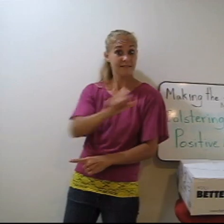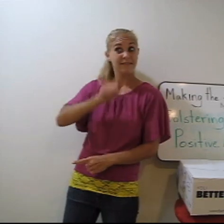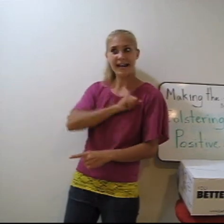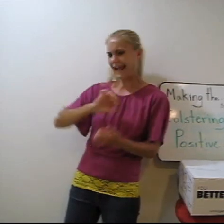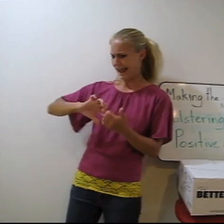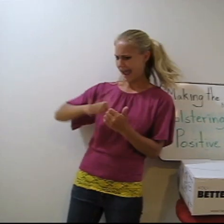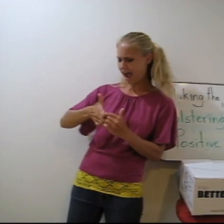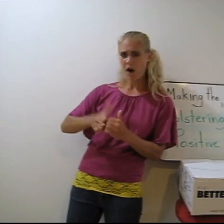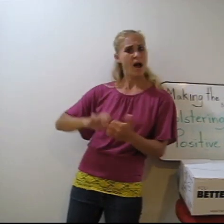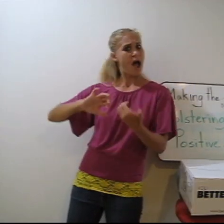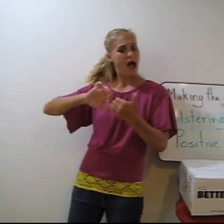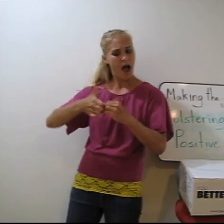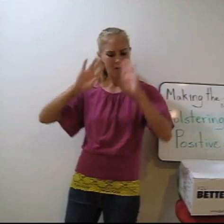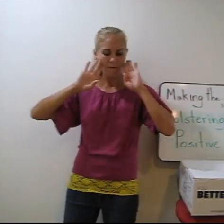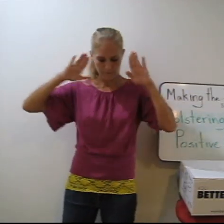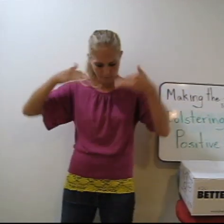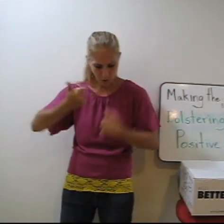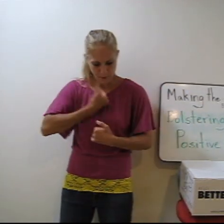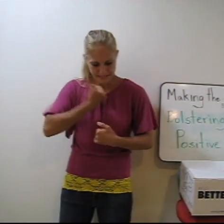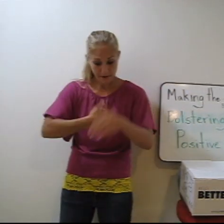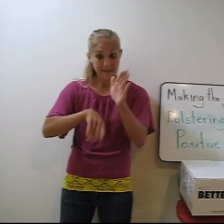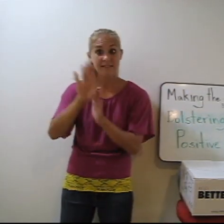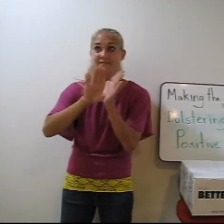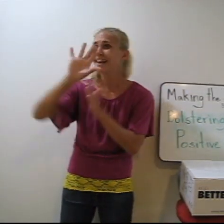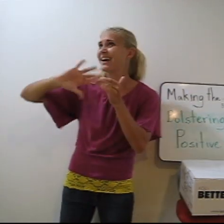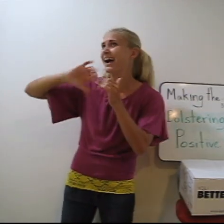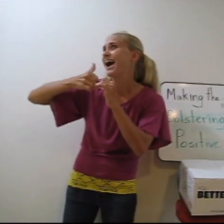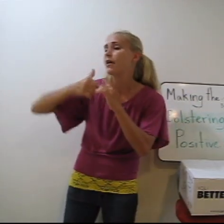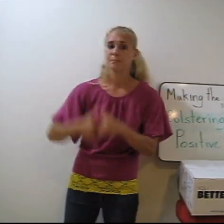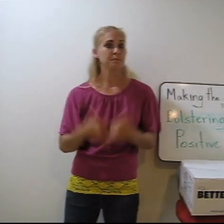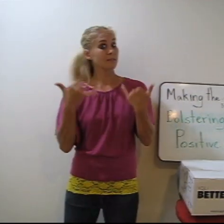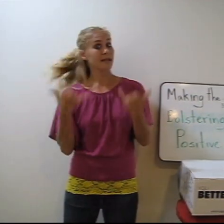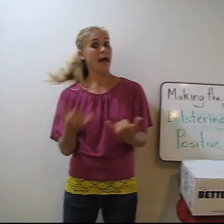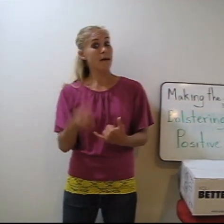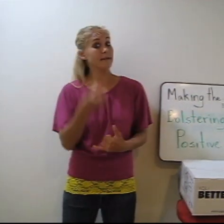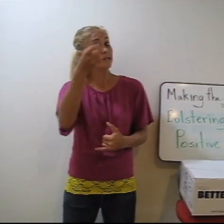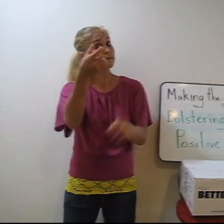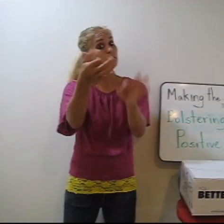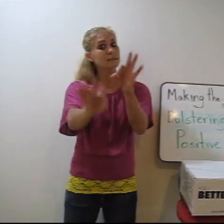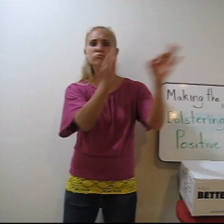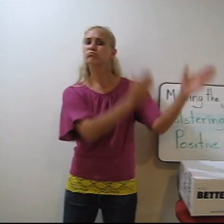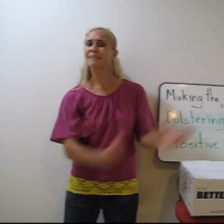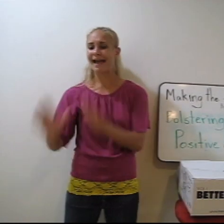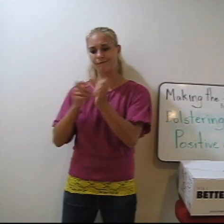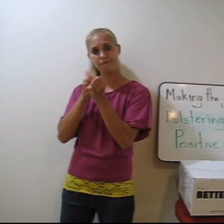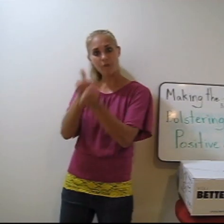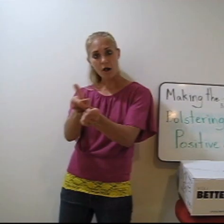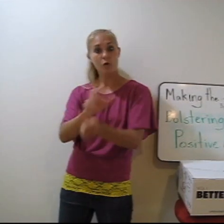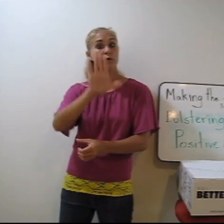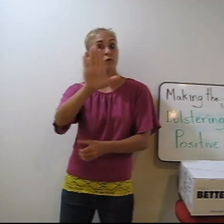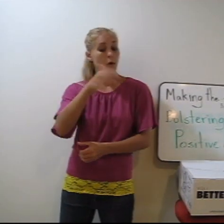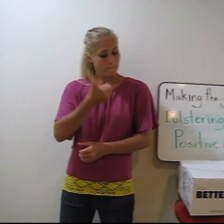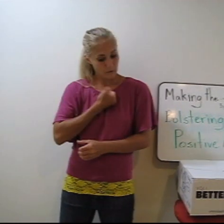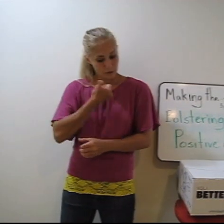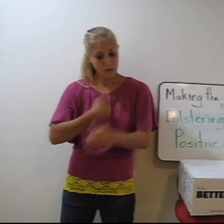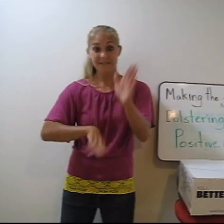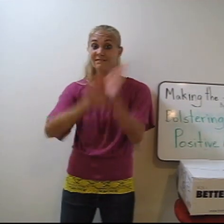How do you go to work on your personal development? Well, let me give you a simple plan. Your personal development plan can be as simple as